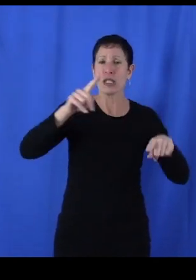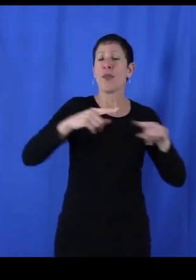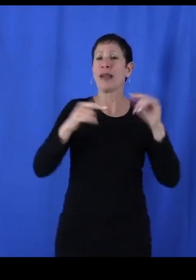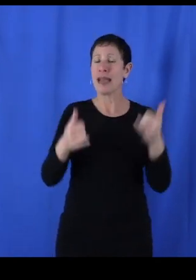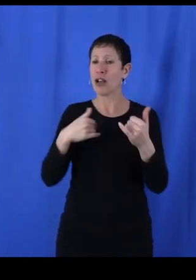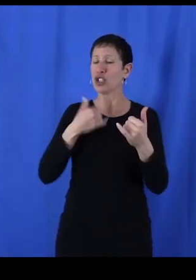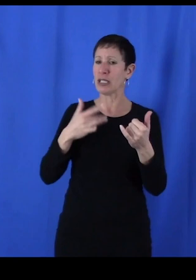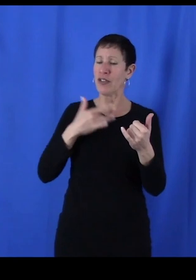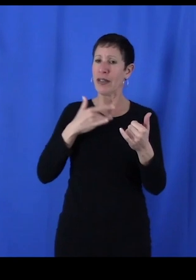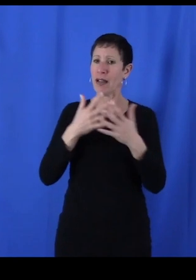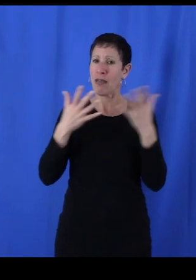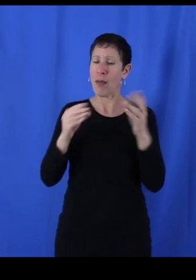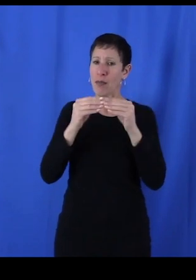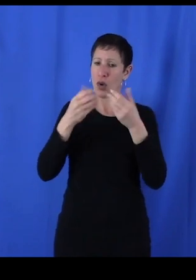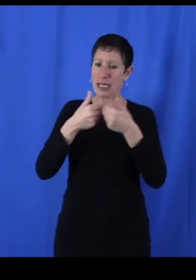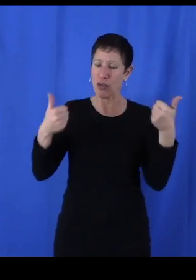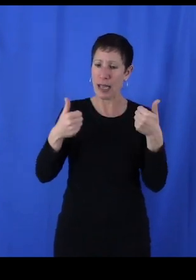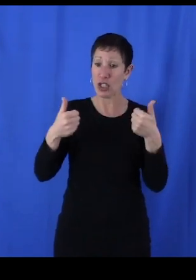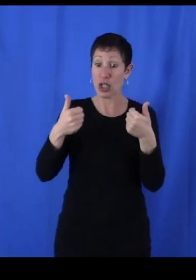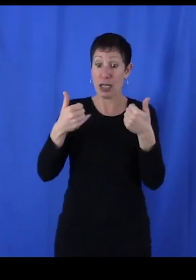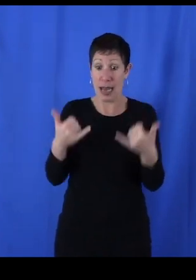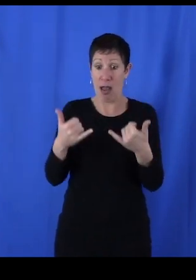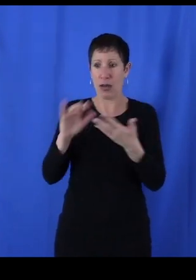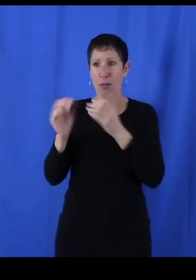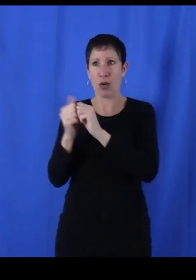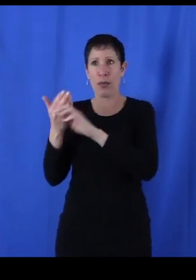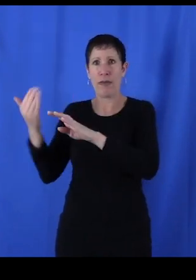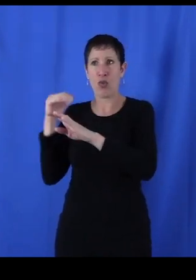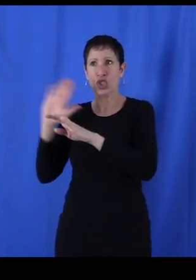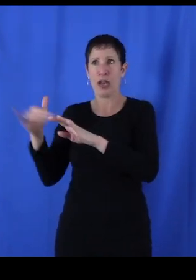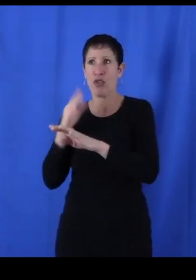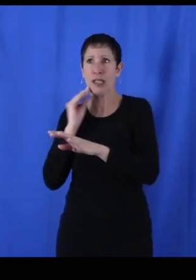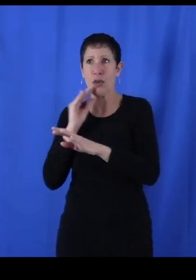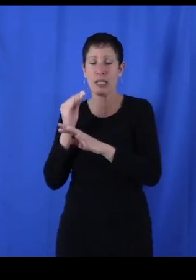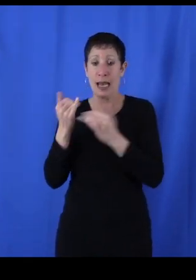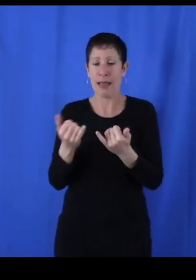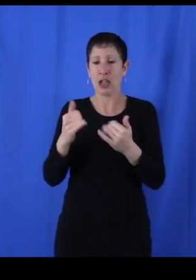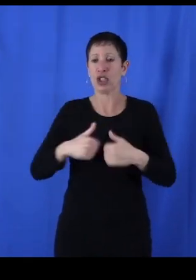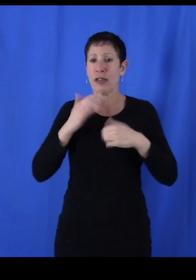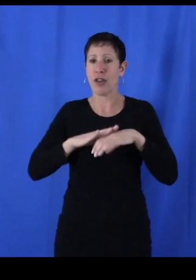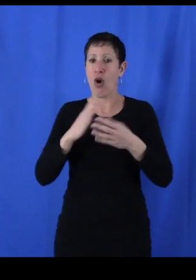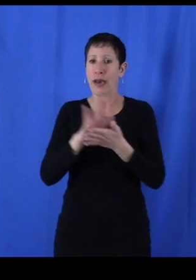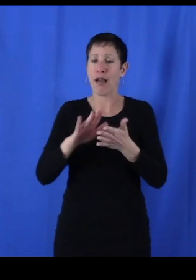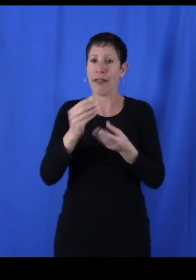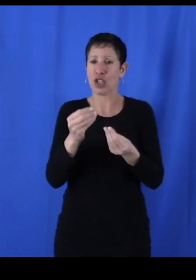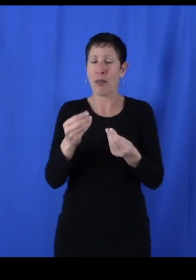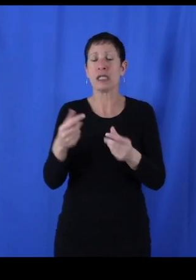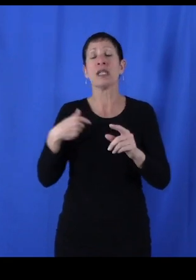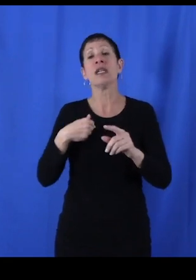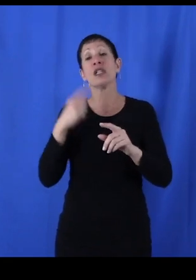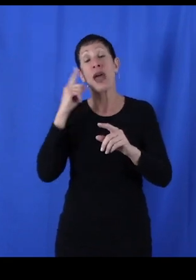campus, which was really disheartening to me. And you know, I think, you know, Penn is more diverse than it's ever